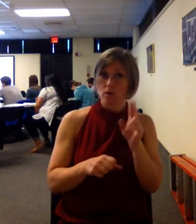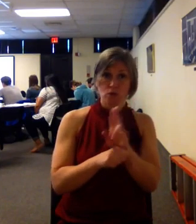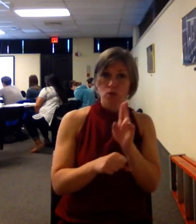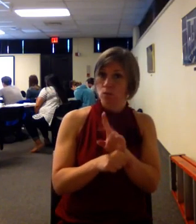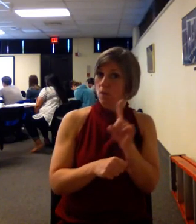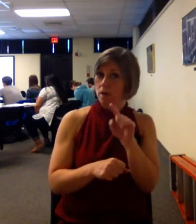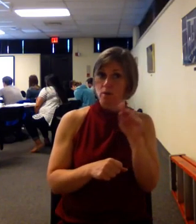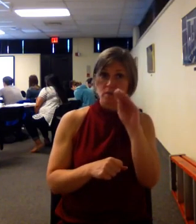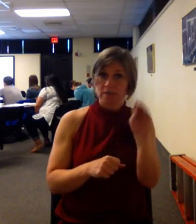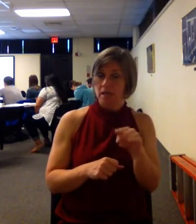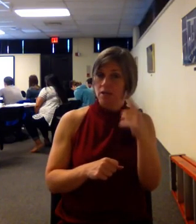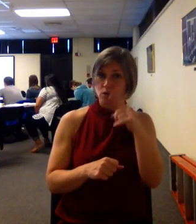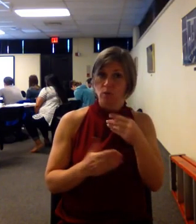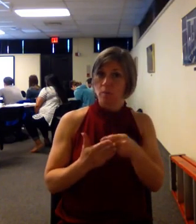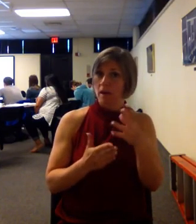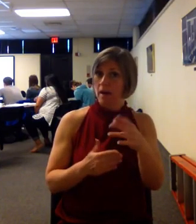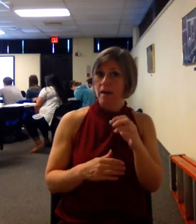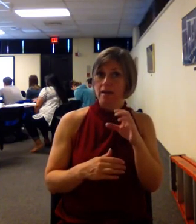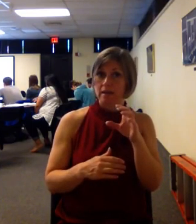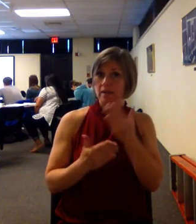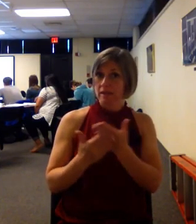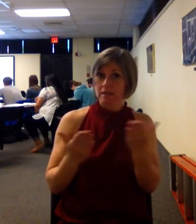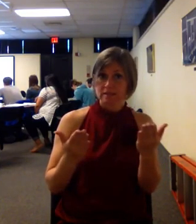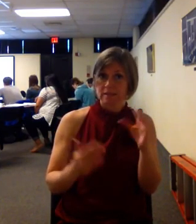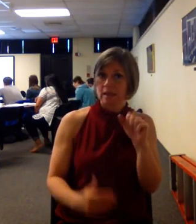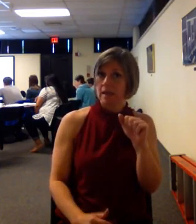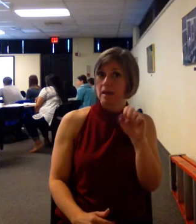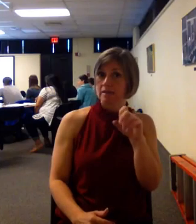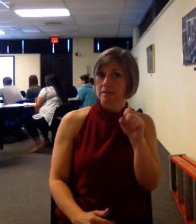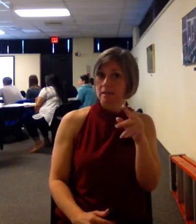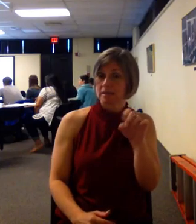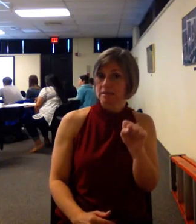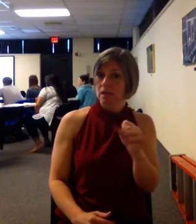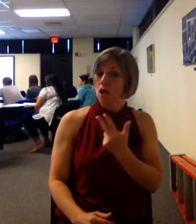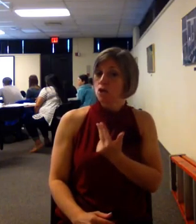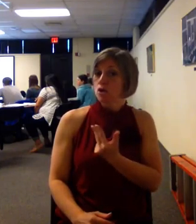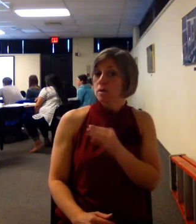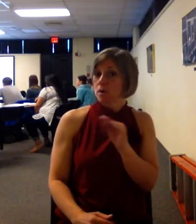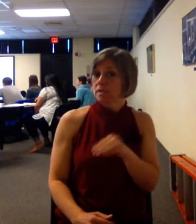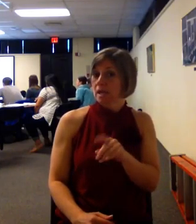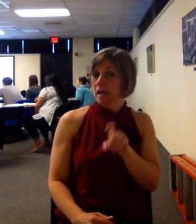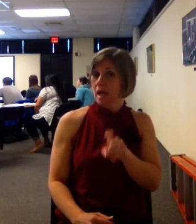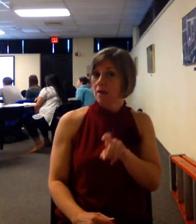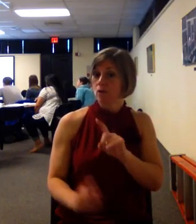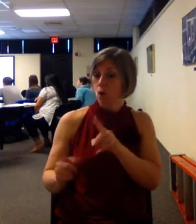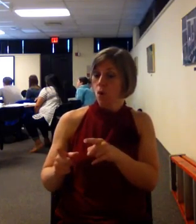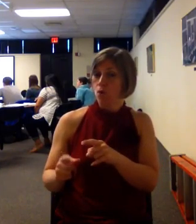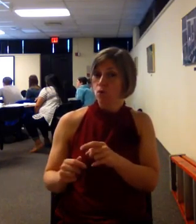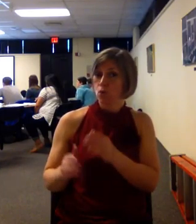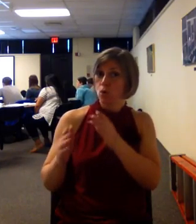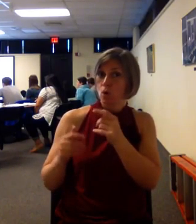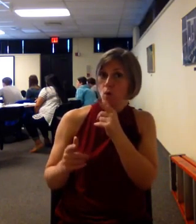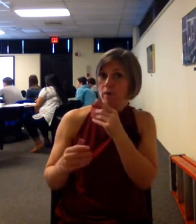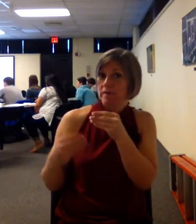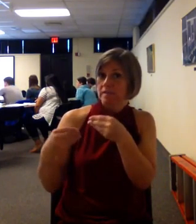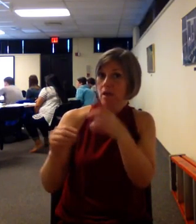of that to buy assets. Because 13% of that is going to go to who's ever selling the stock for them. So that's going to drive the